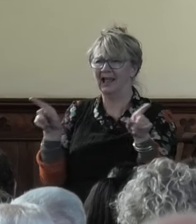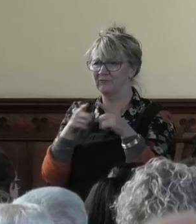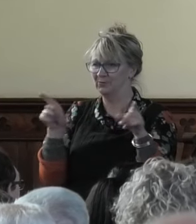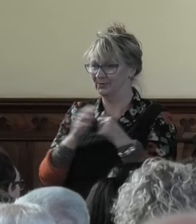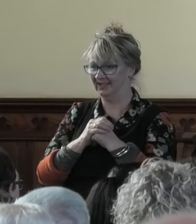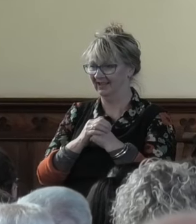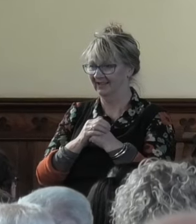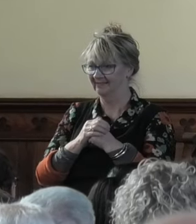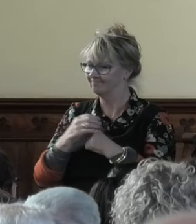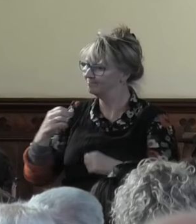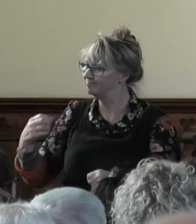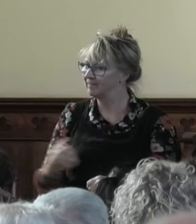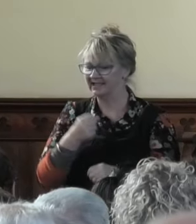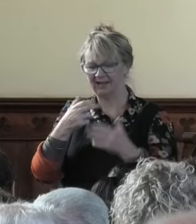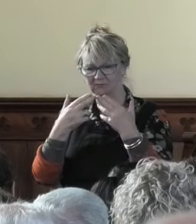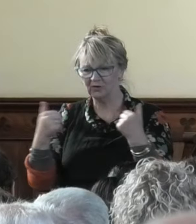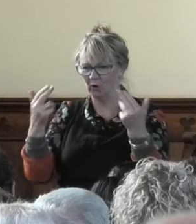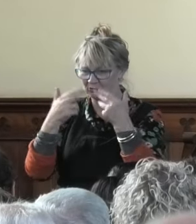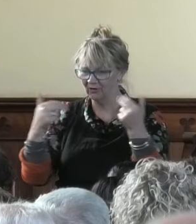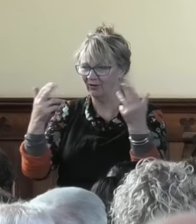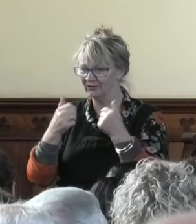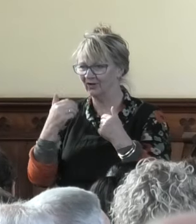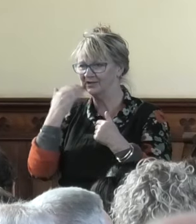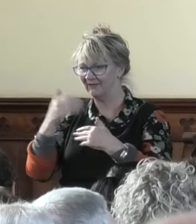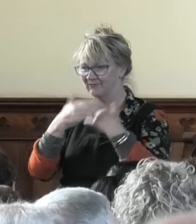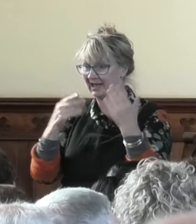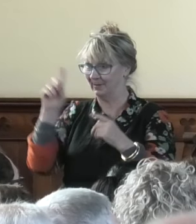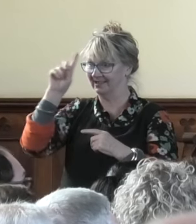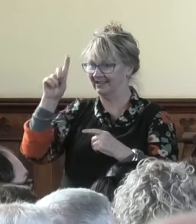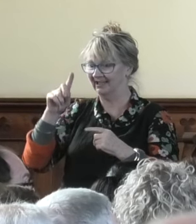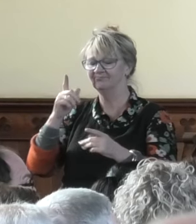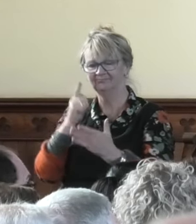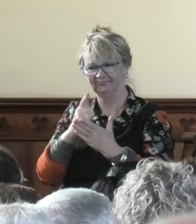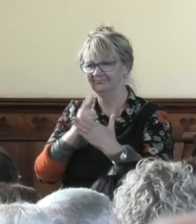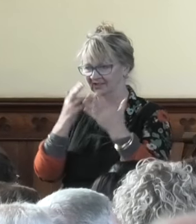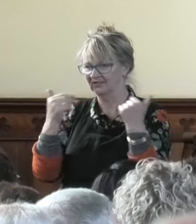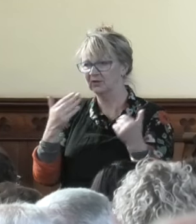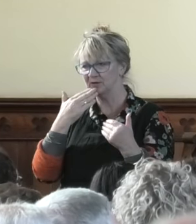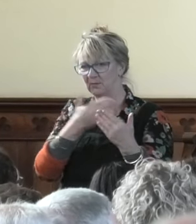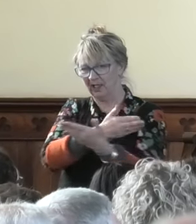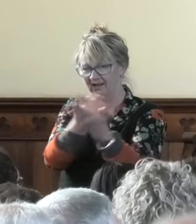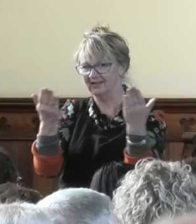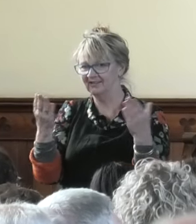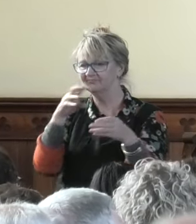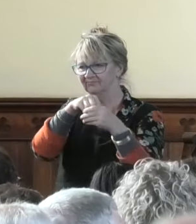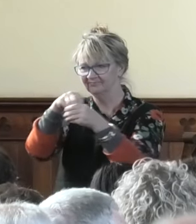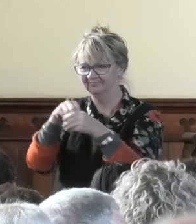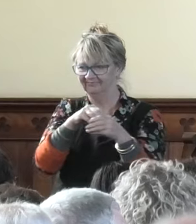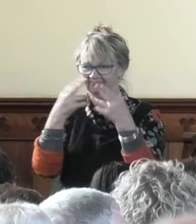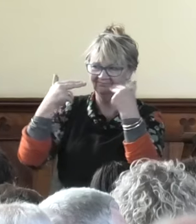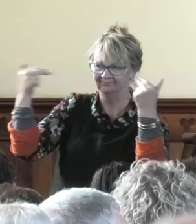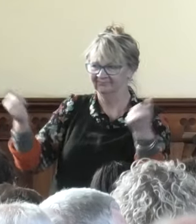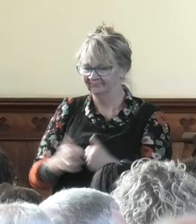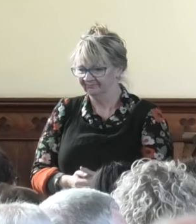and insisted that we had lots of songs in our service today. And so we're going to rely on your good grace to actually lead that for us. We